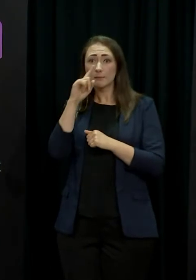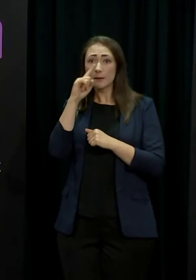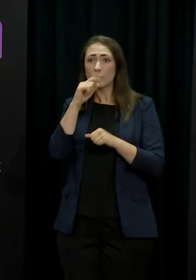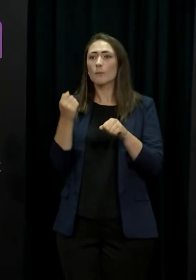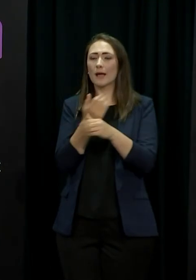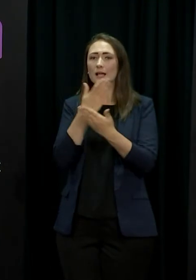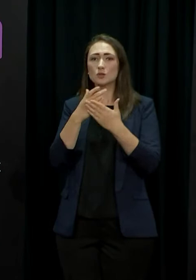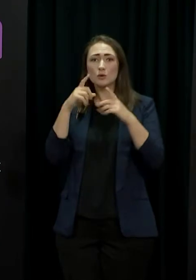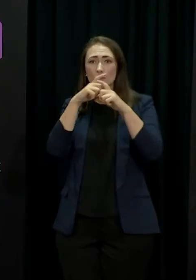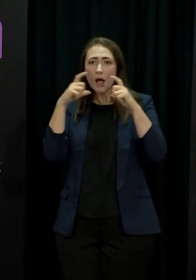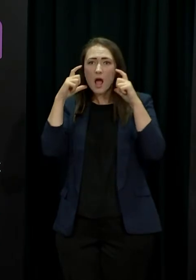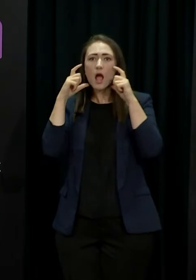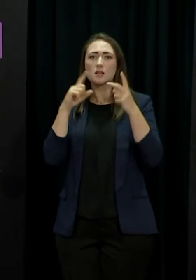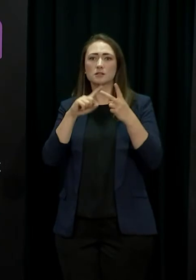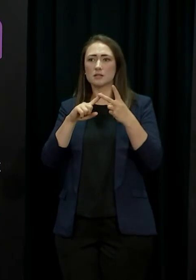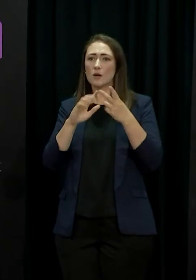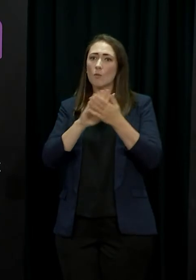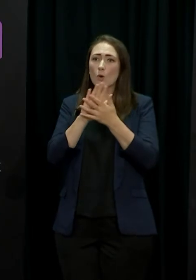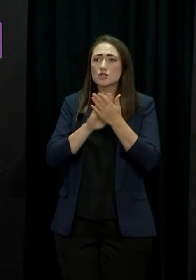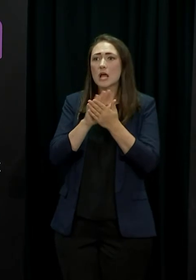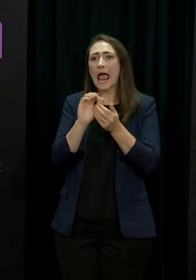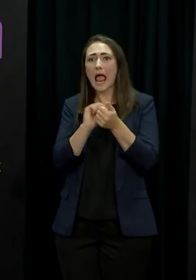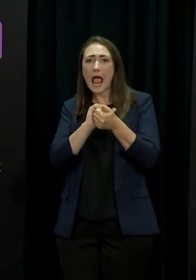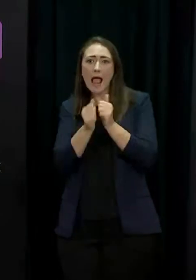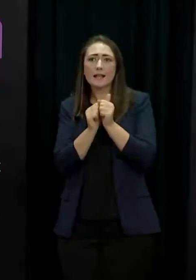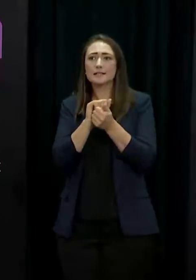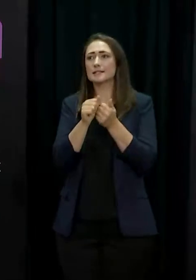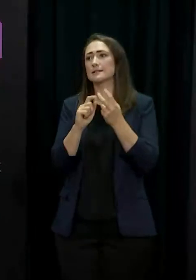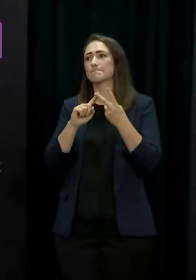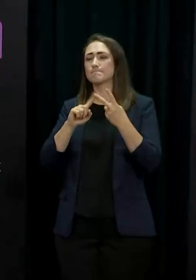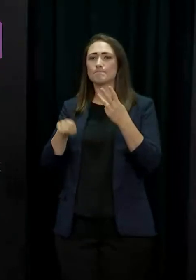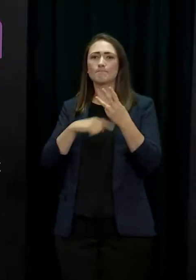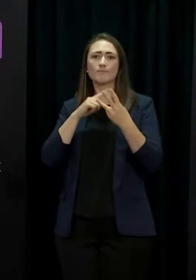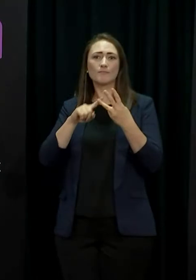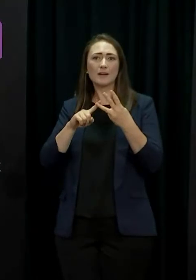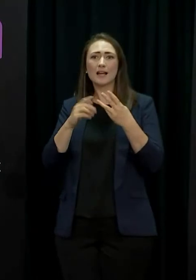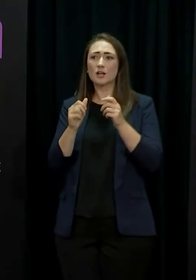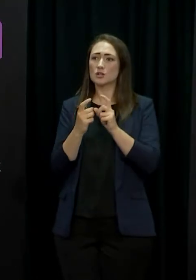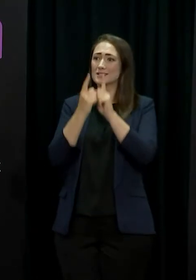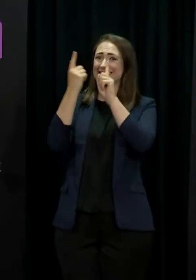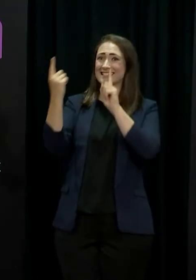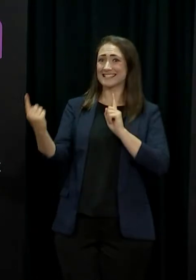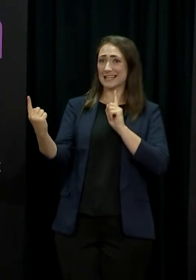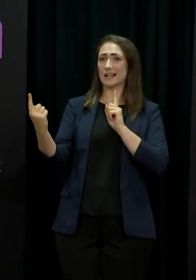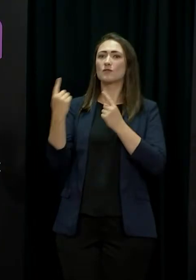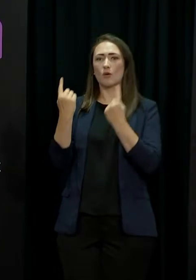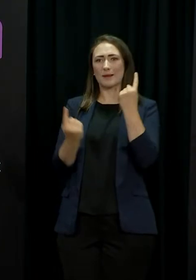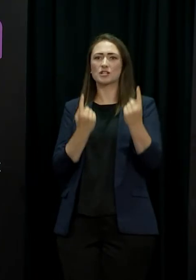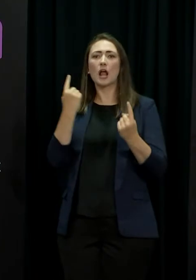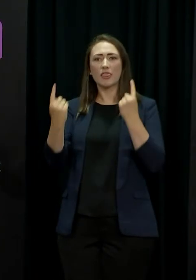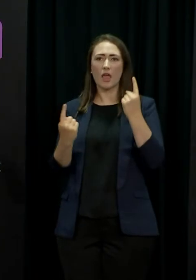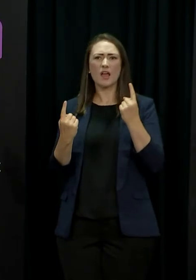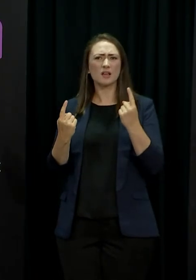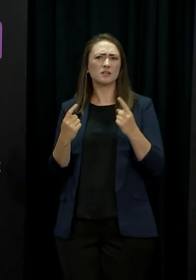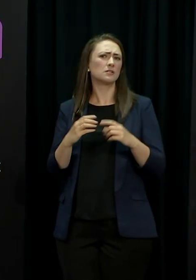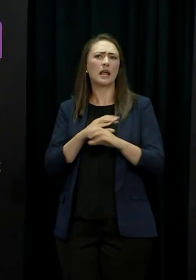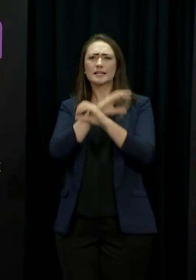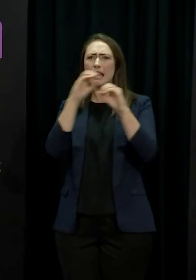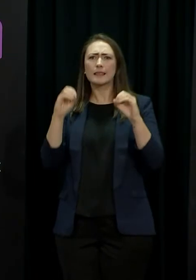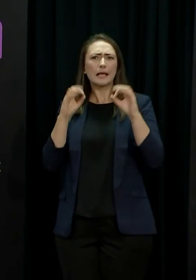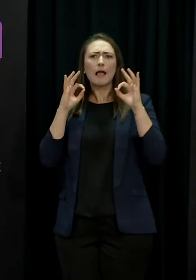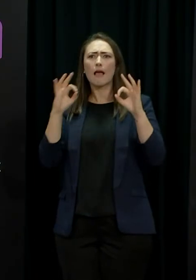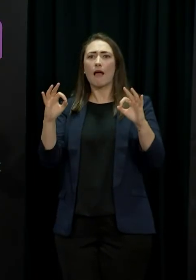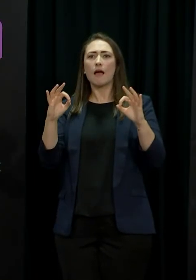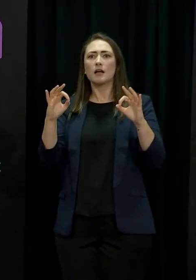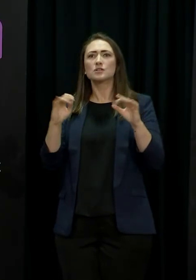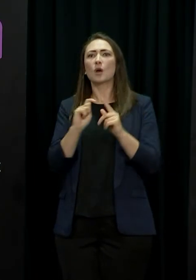social distancing and do all of those public health measures, because there is nothing here that's 100% foolproof. And so, the